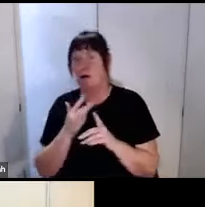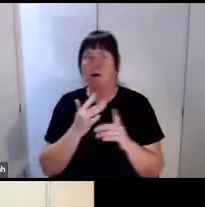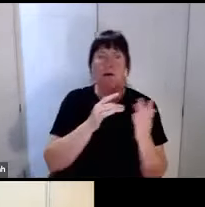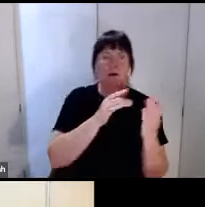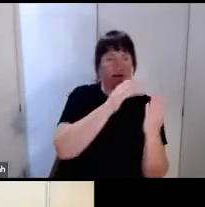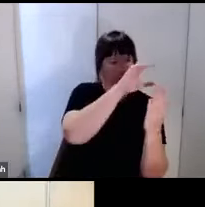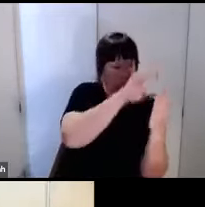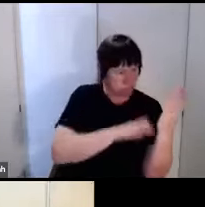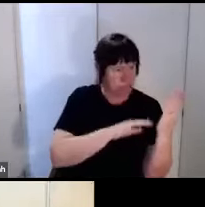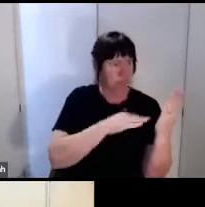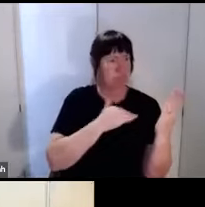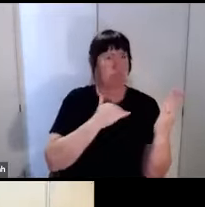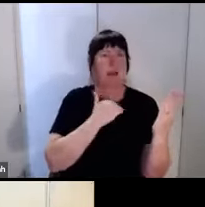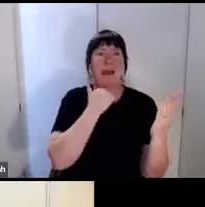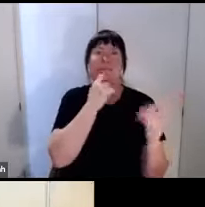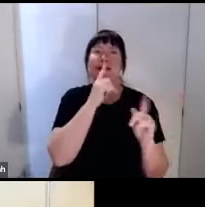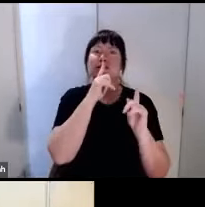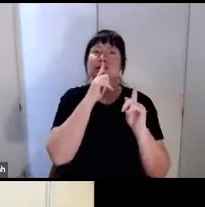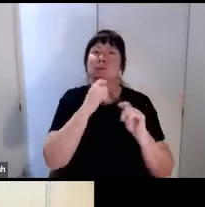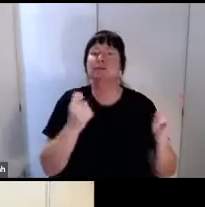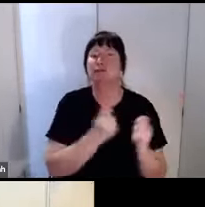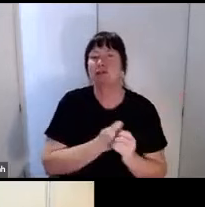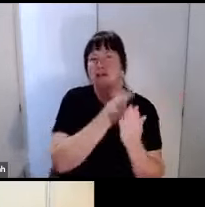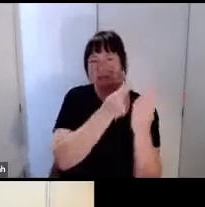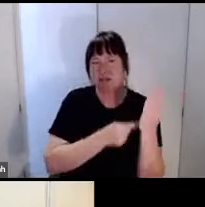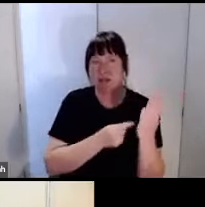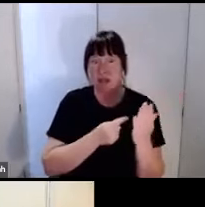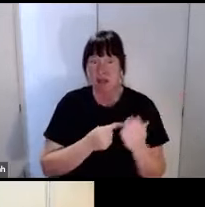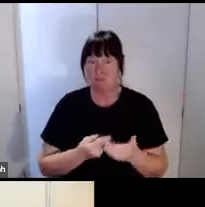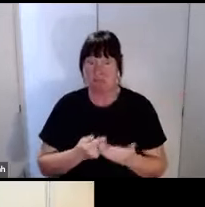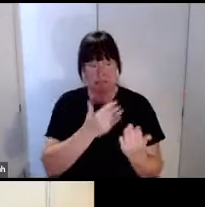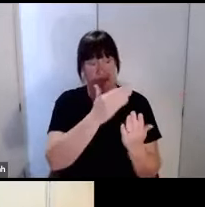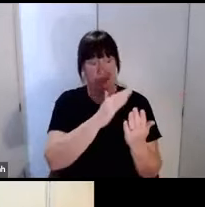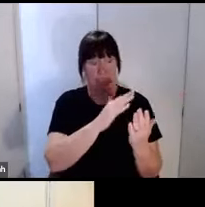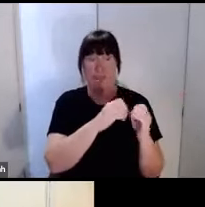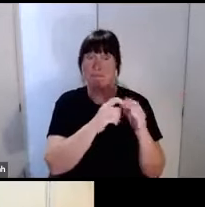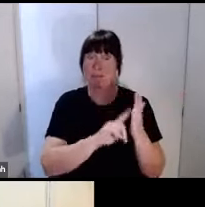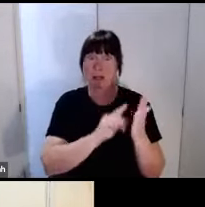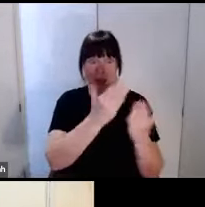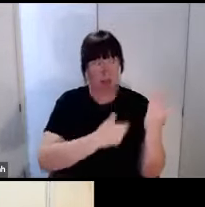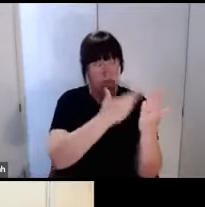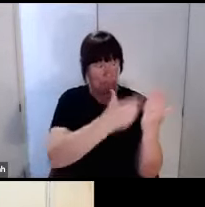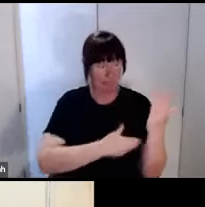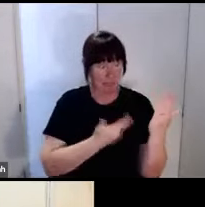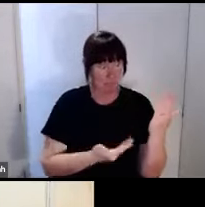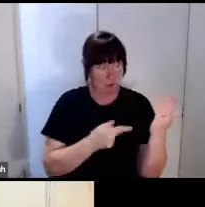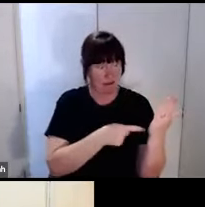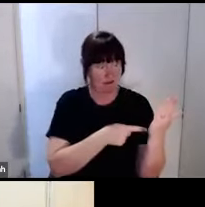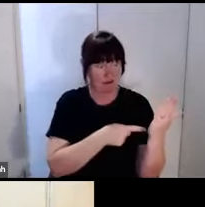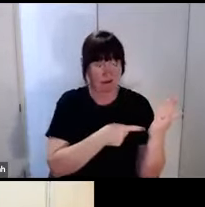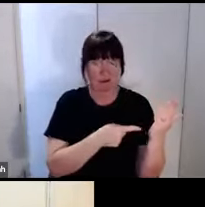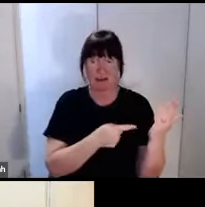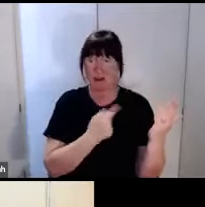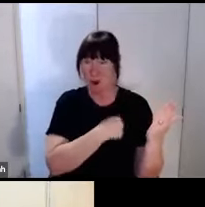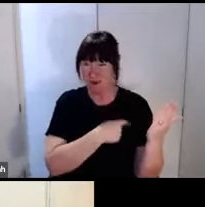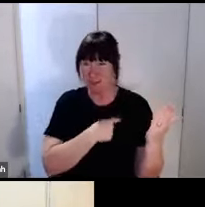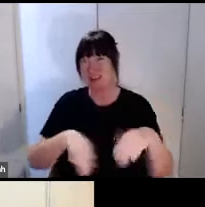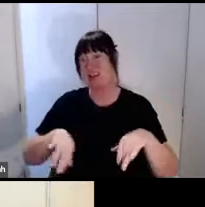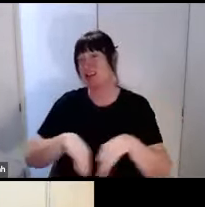current bill. But the bill as it is, honestly, it's rubbish. It's a joke. It's a bad taste